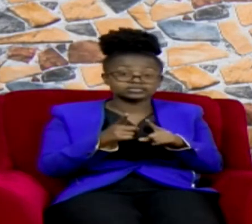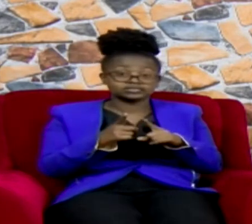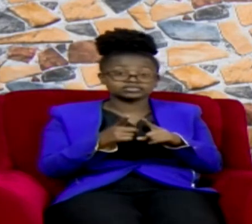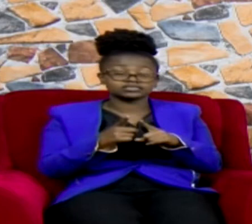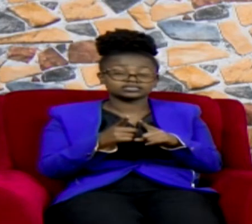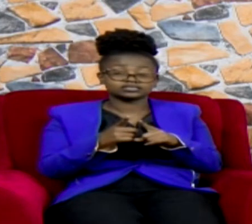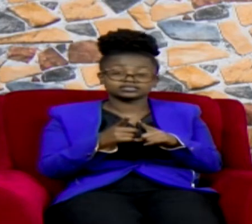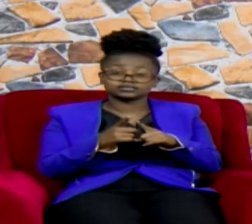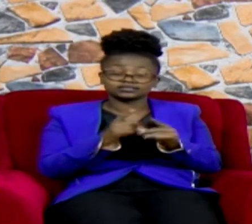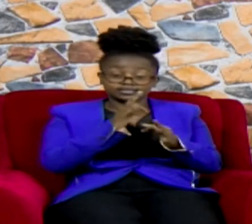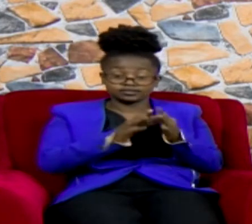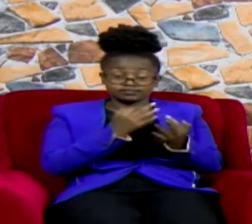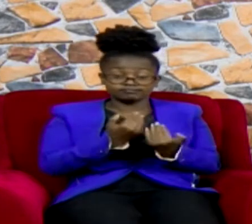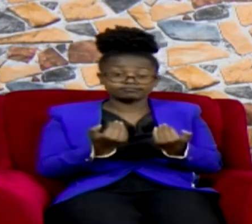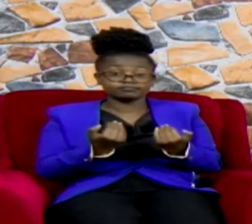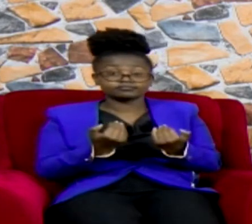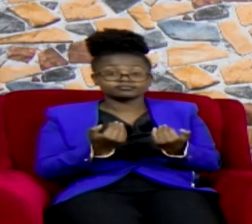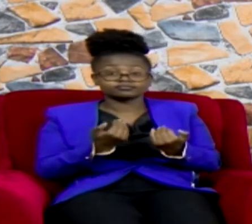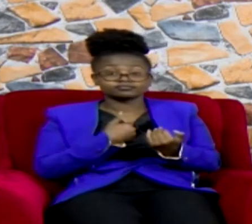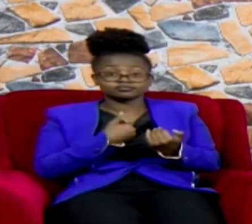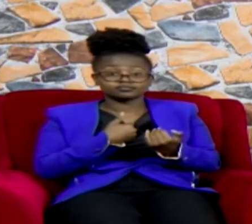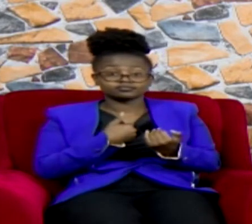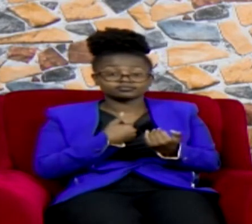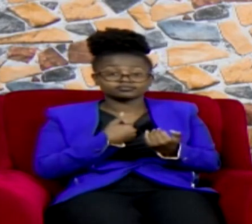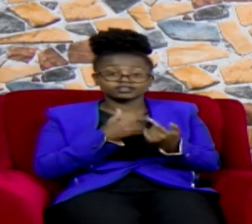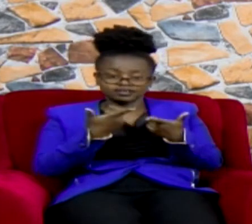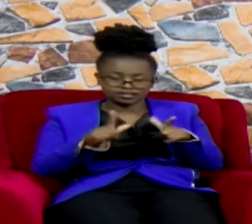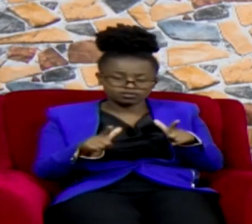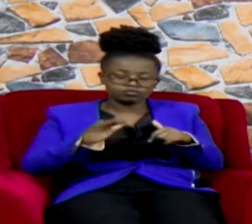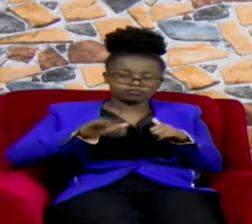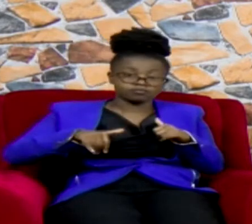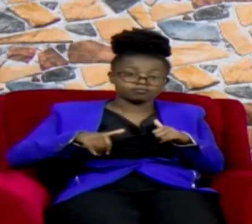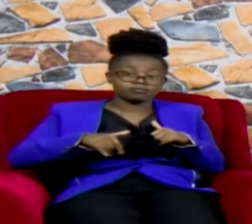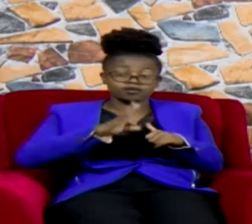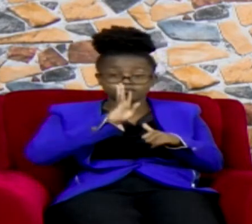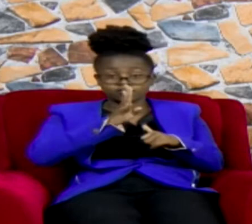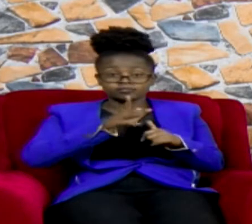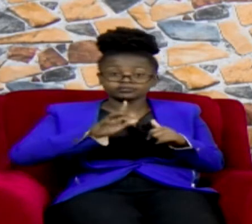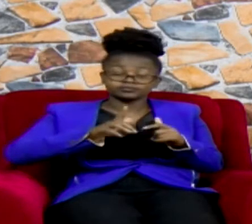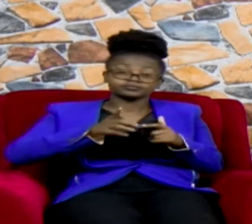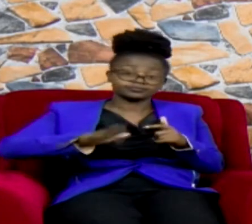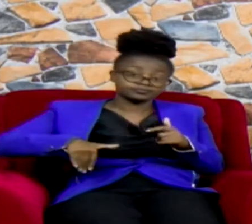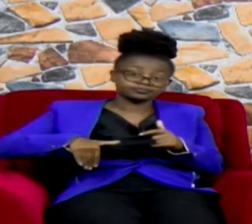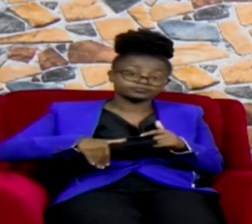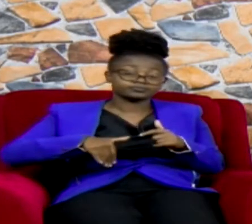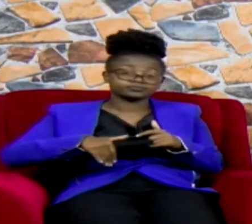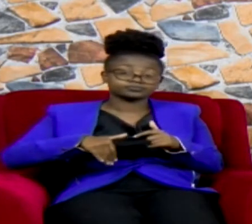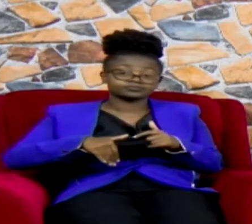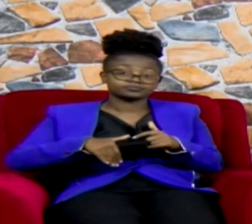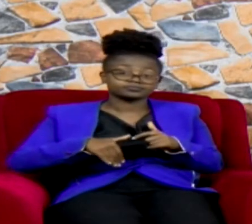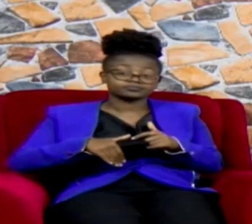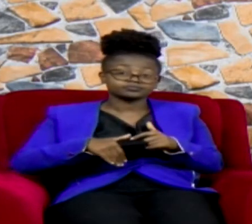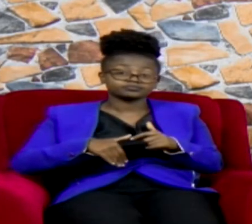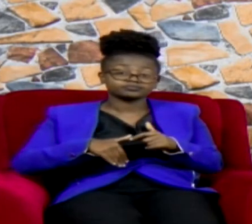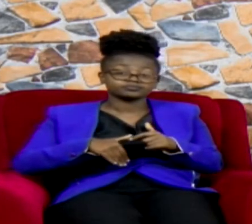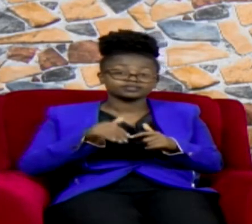mainly, if a child has language delay and the speech delay, and now let's here come